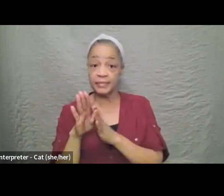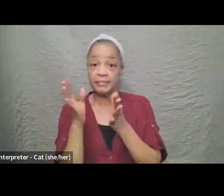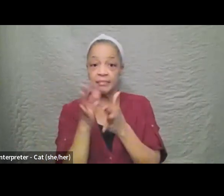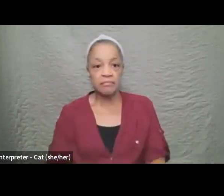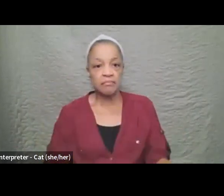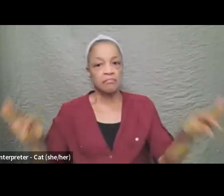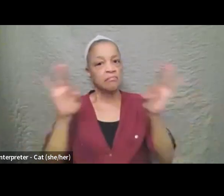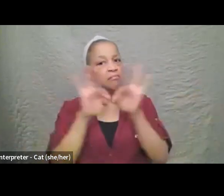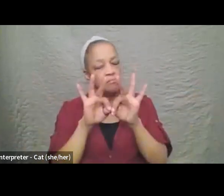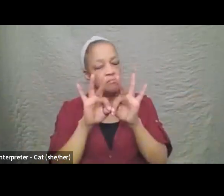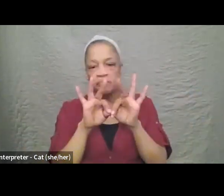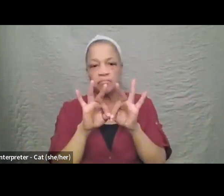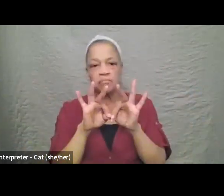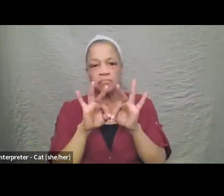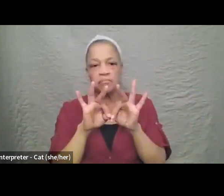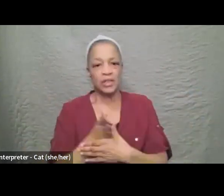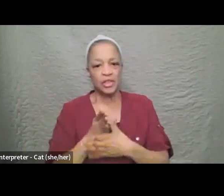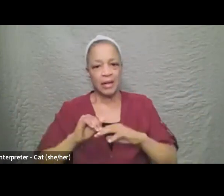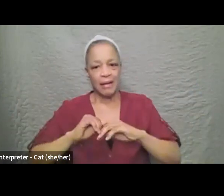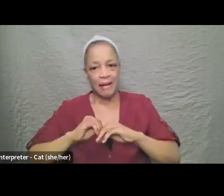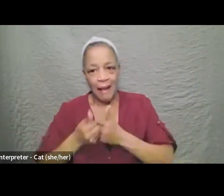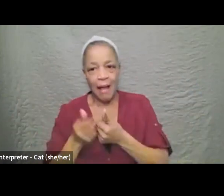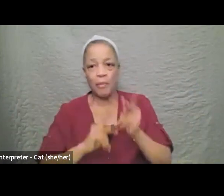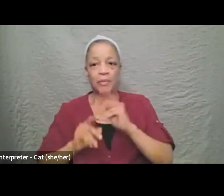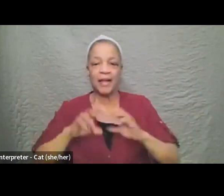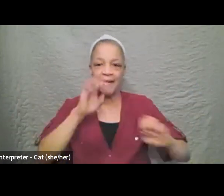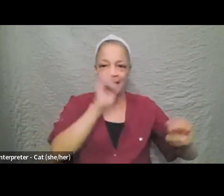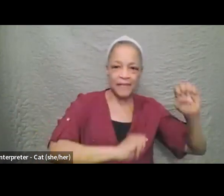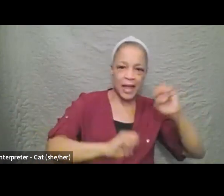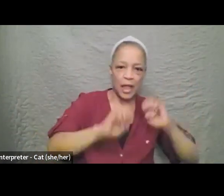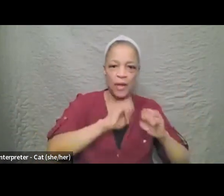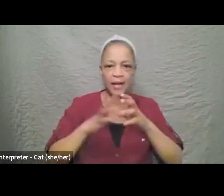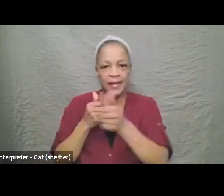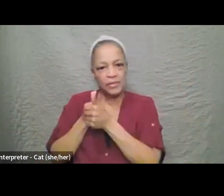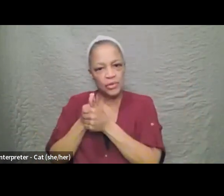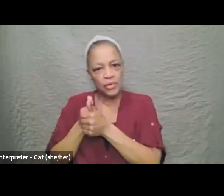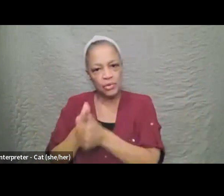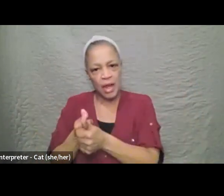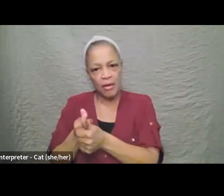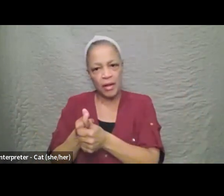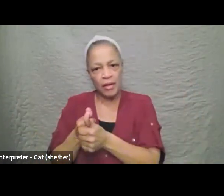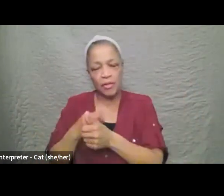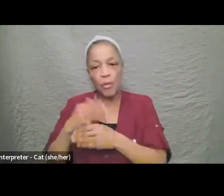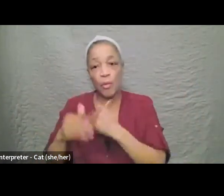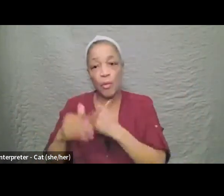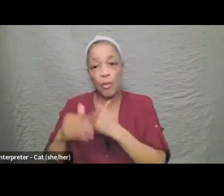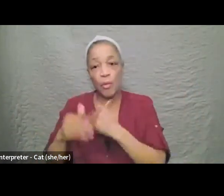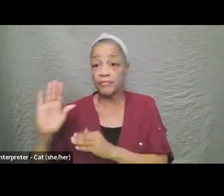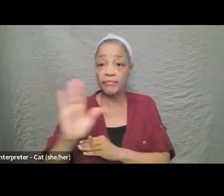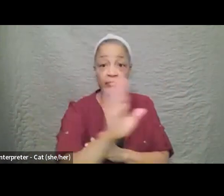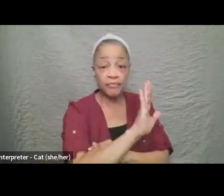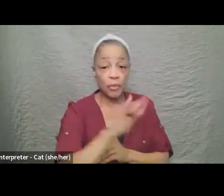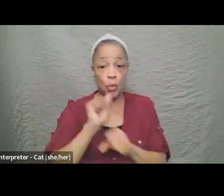we are sharing ways in which people can evaluate and track the progress of their own work